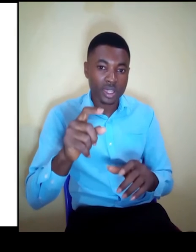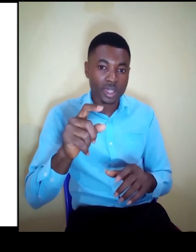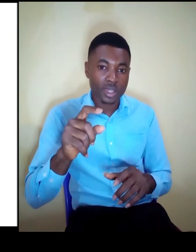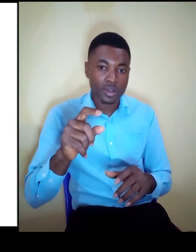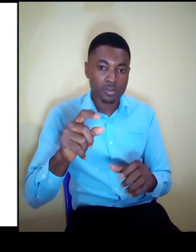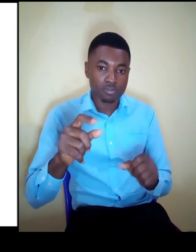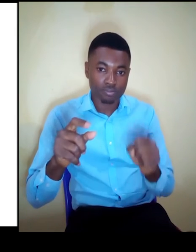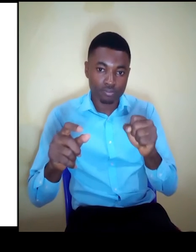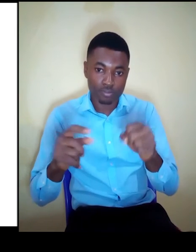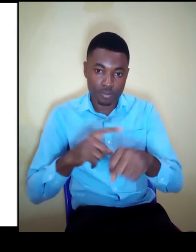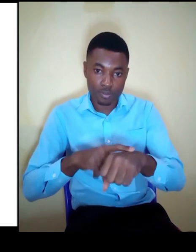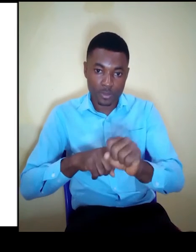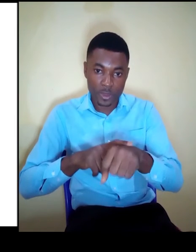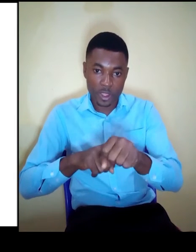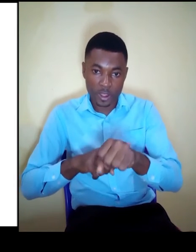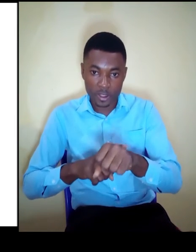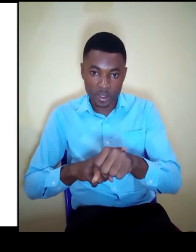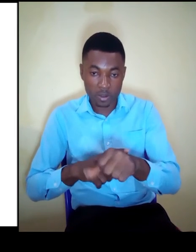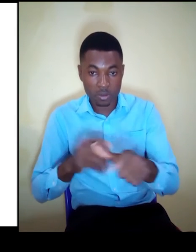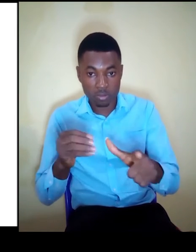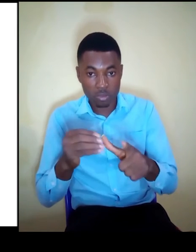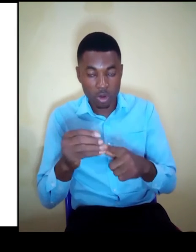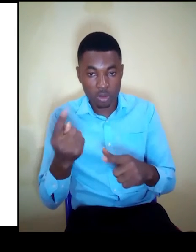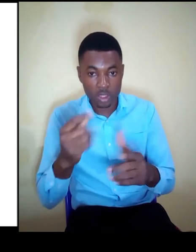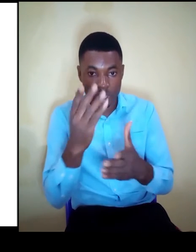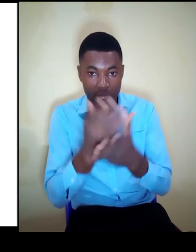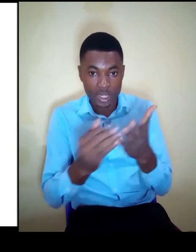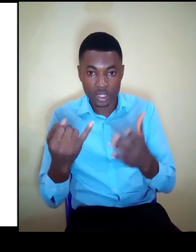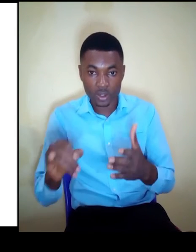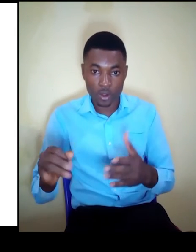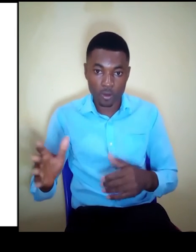referring to the handling of the pear.